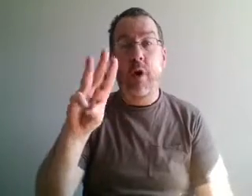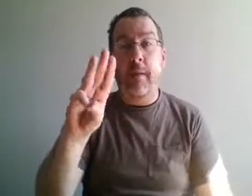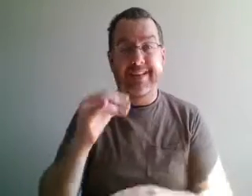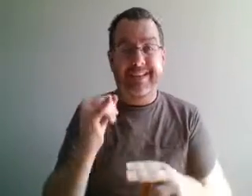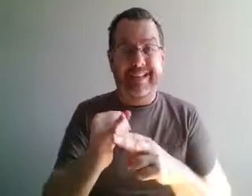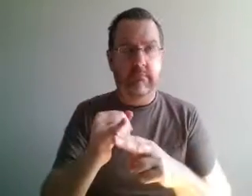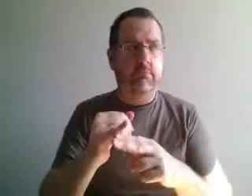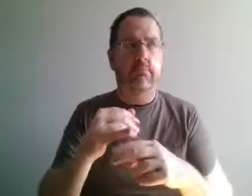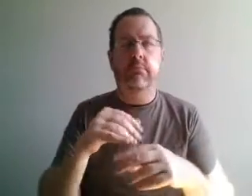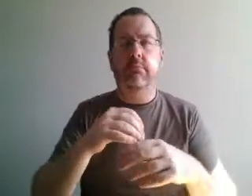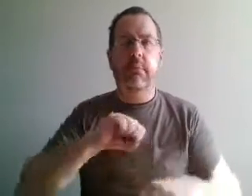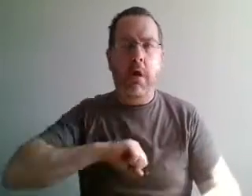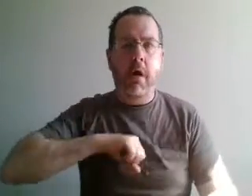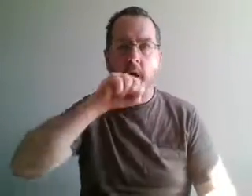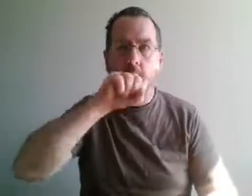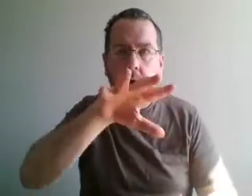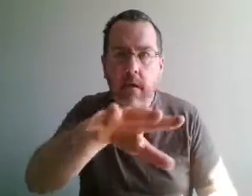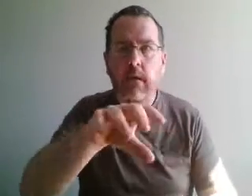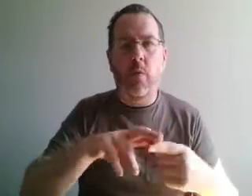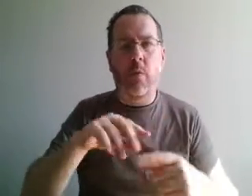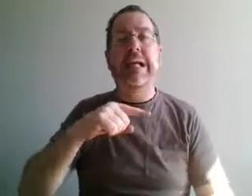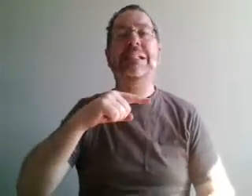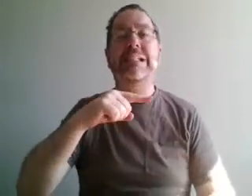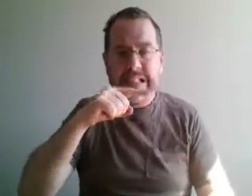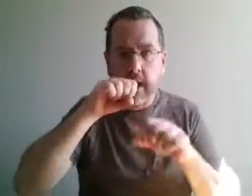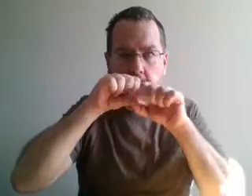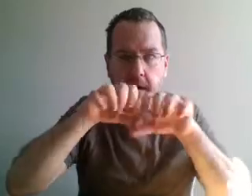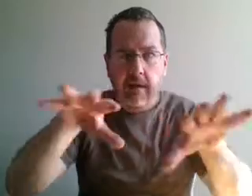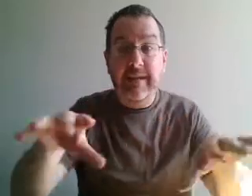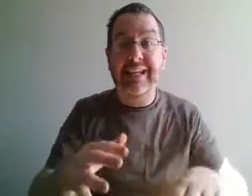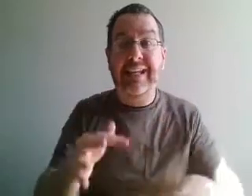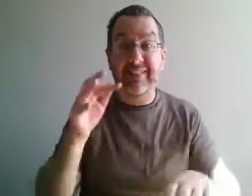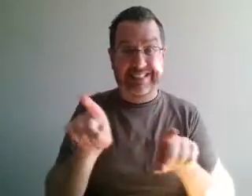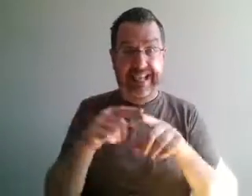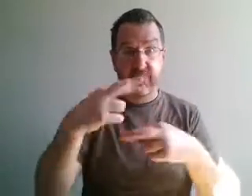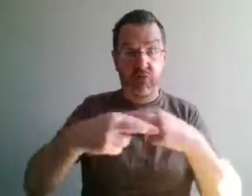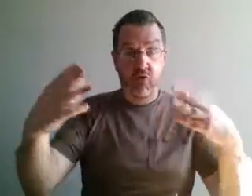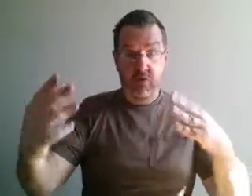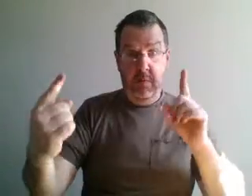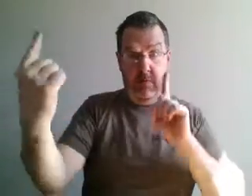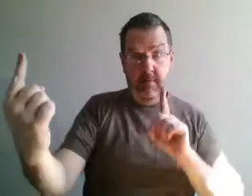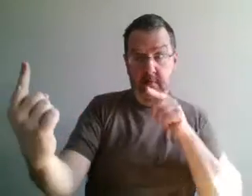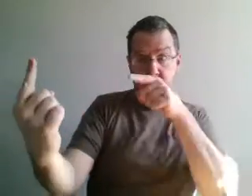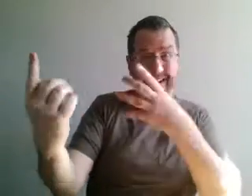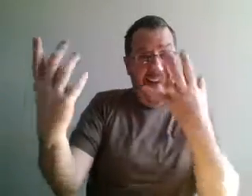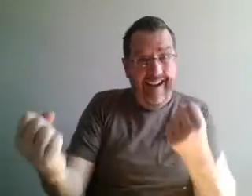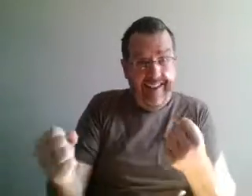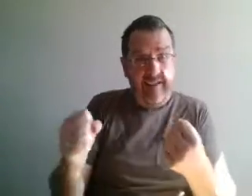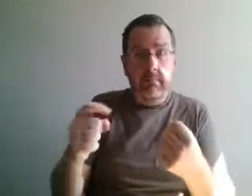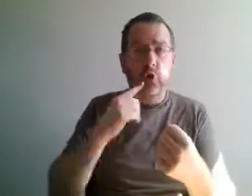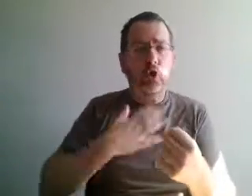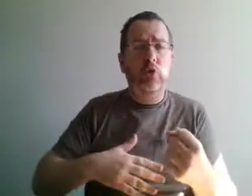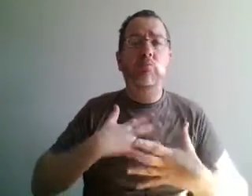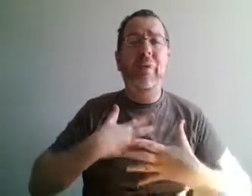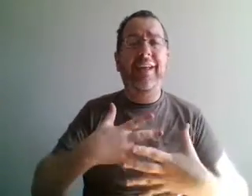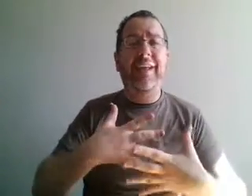sneeze. So being in the same room as someone who's breathing is not going to transmit the virus. People asking who